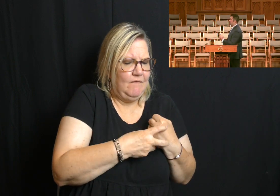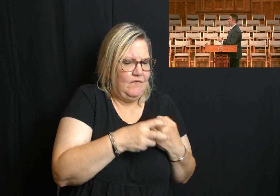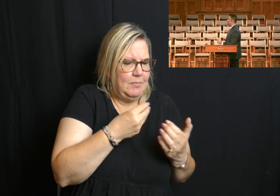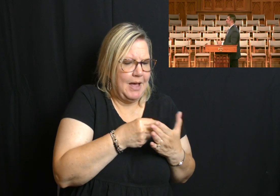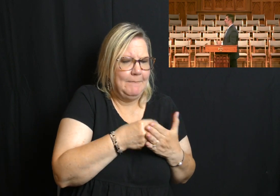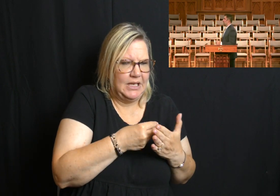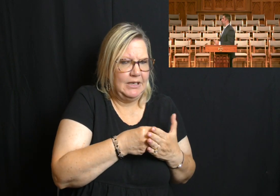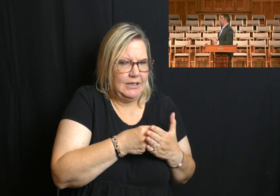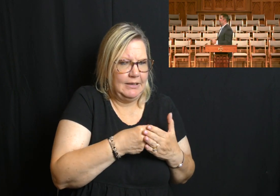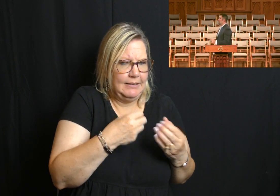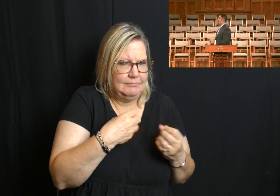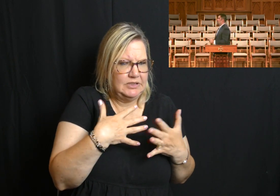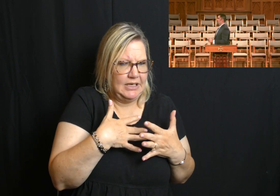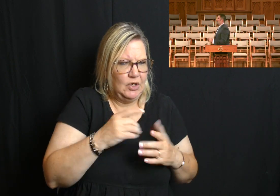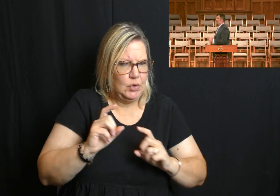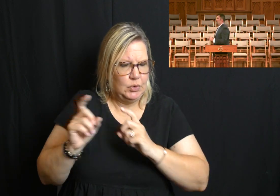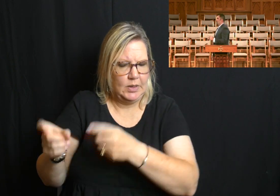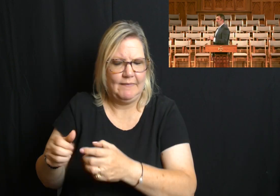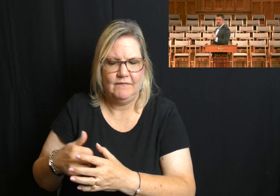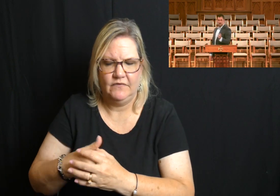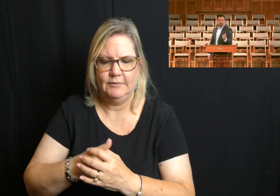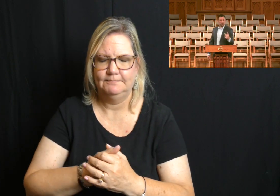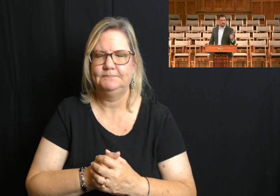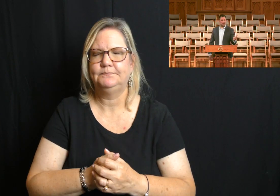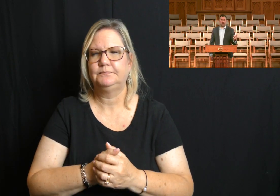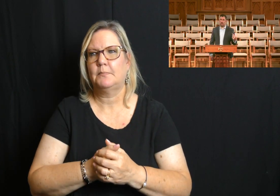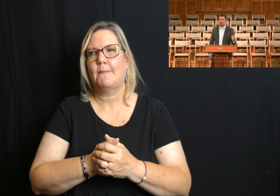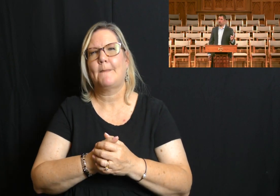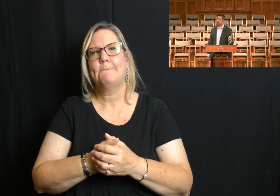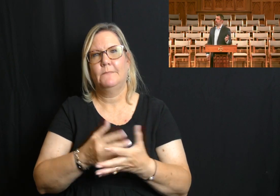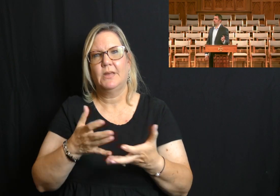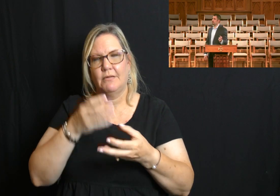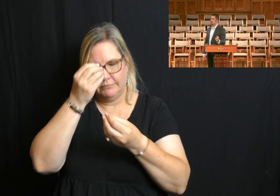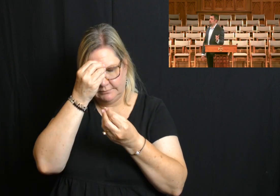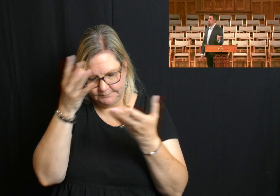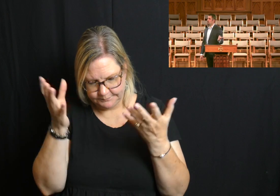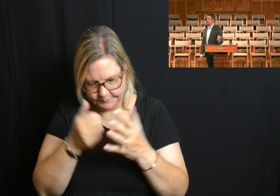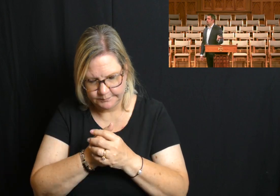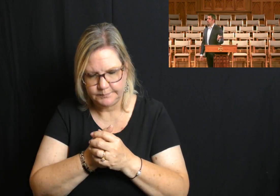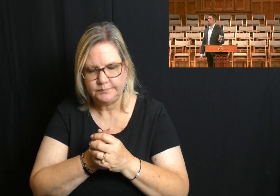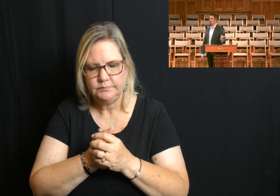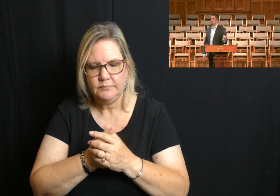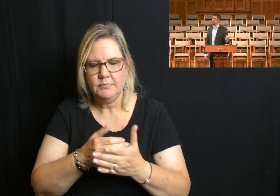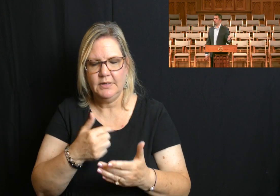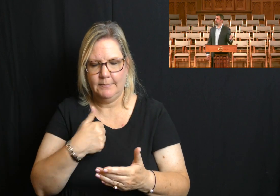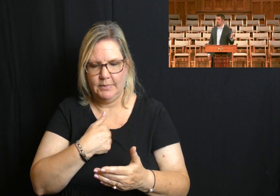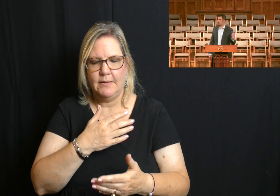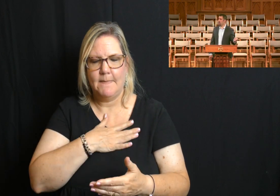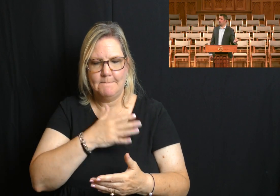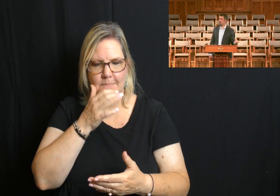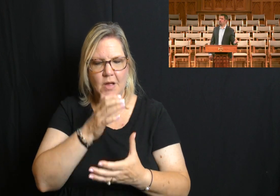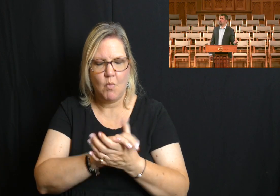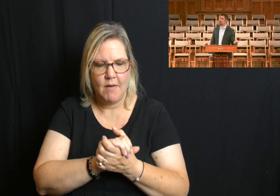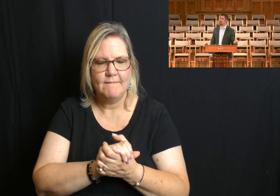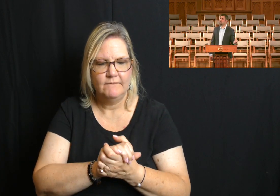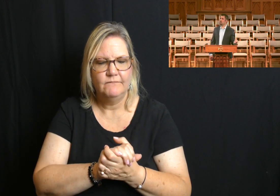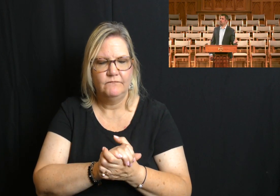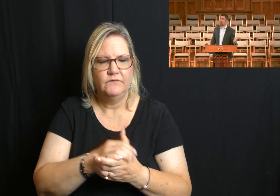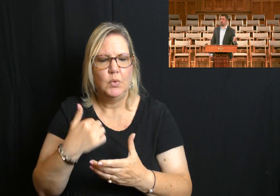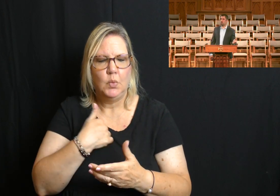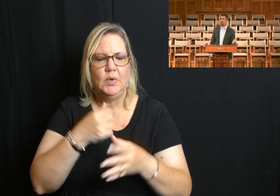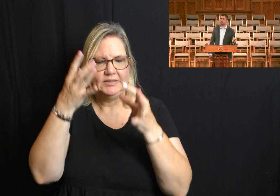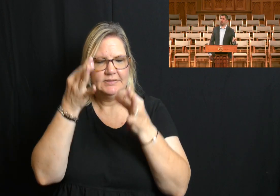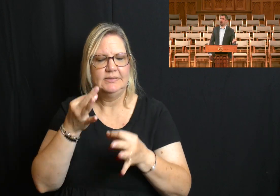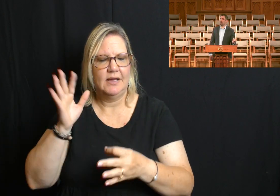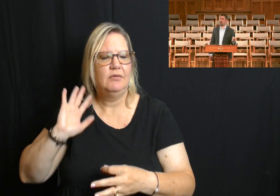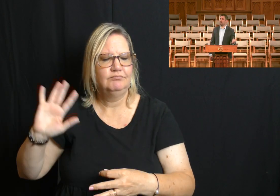me tell you a story. Me and April, we decide early on that we will be givers. And